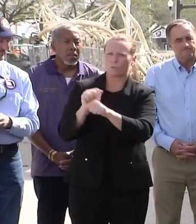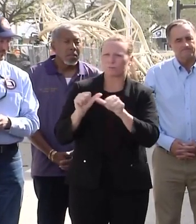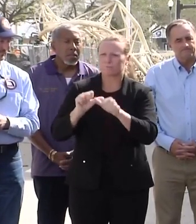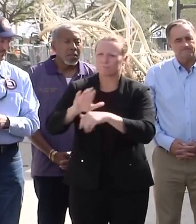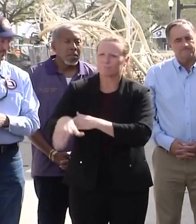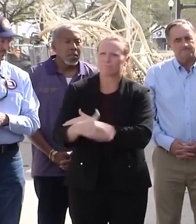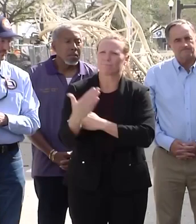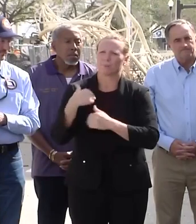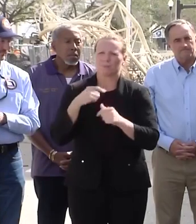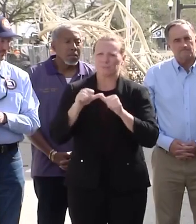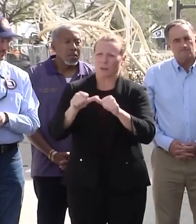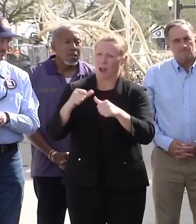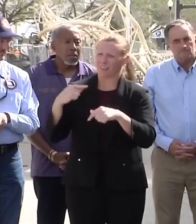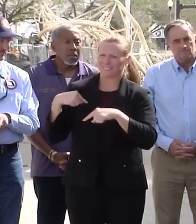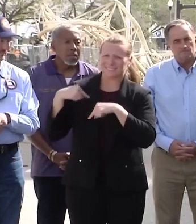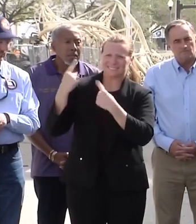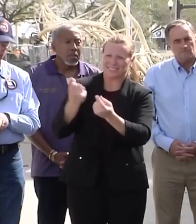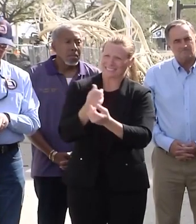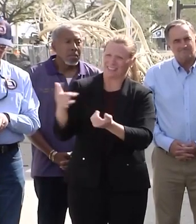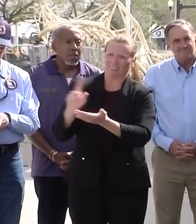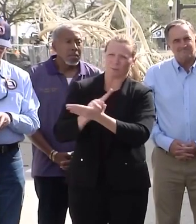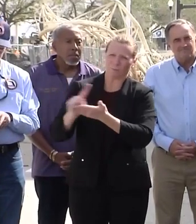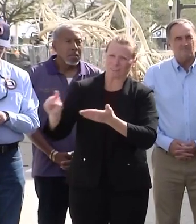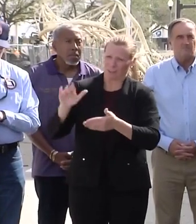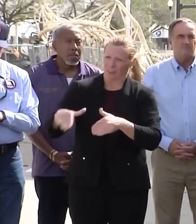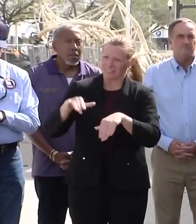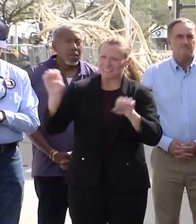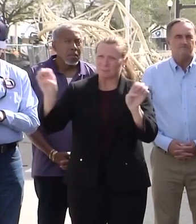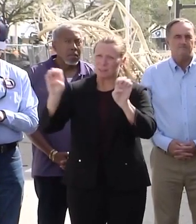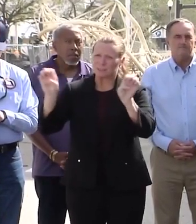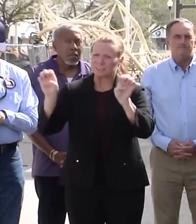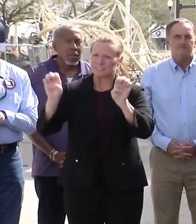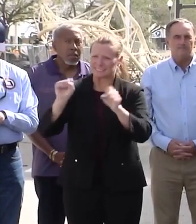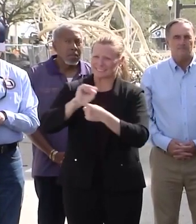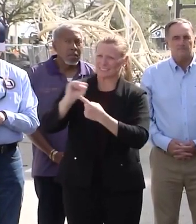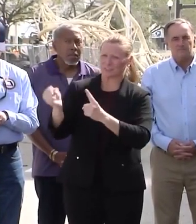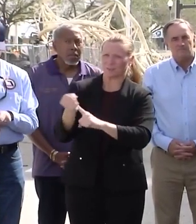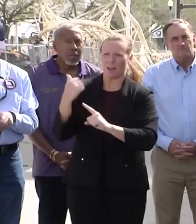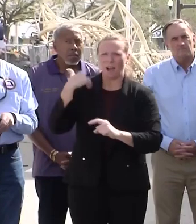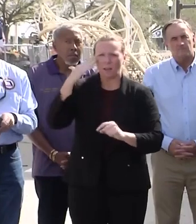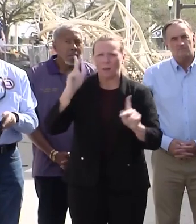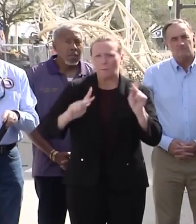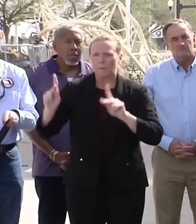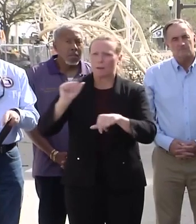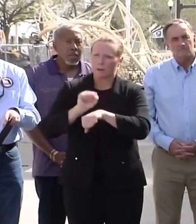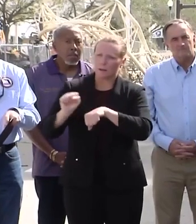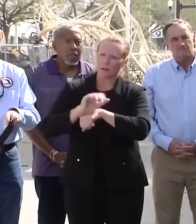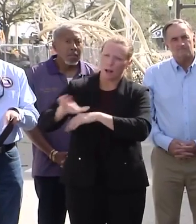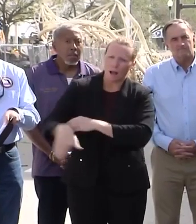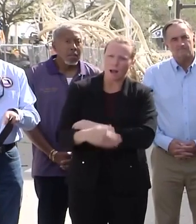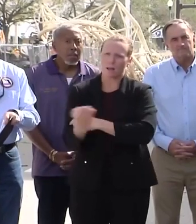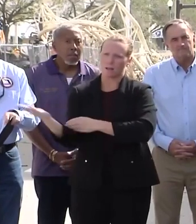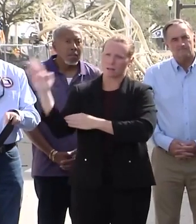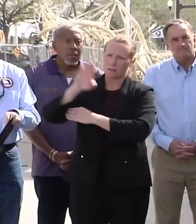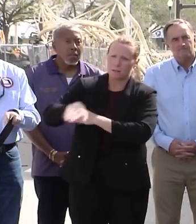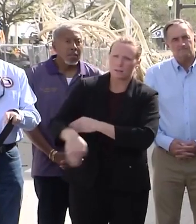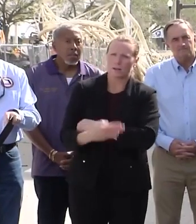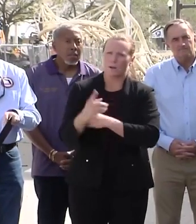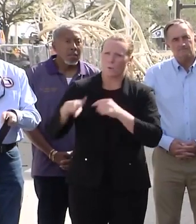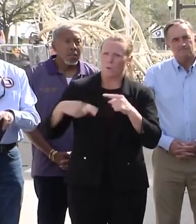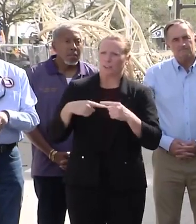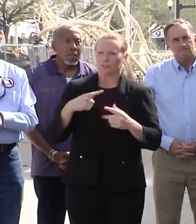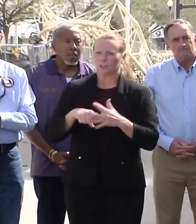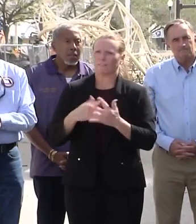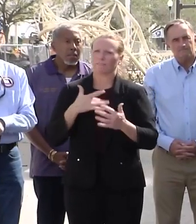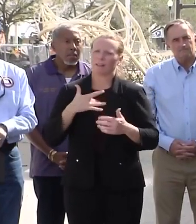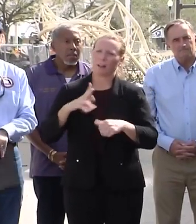on for weeks where we've been on this emergency footing. I know people have been working round the clock. Just when you started getting a little bit of